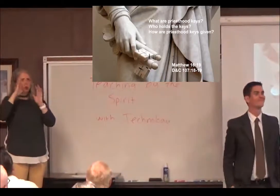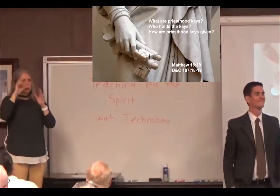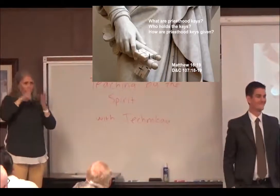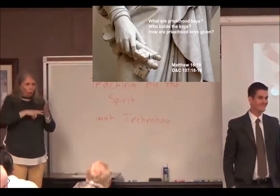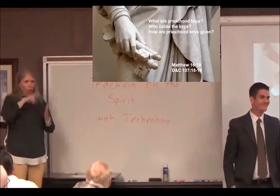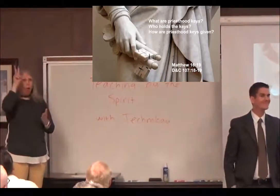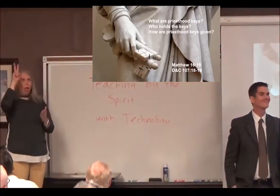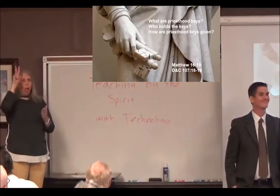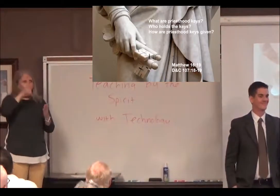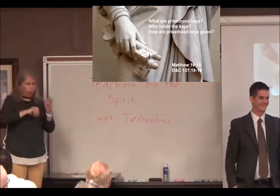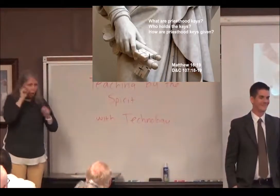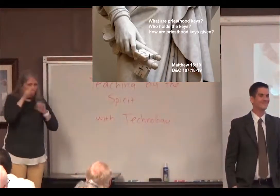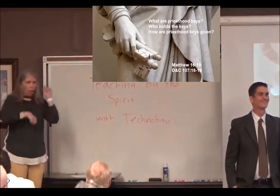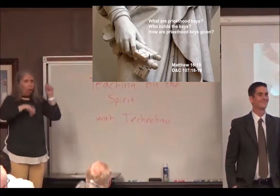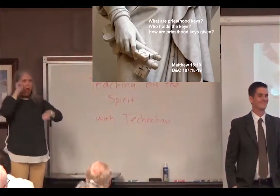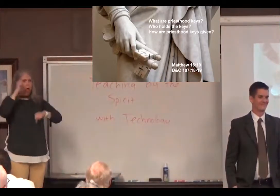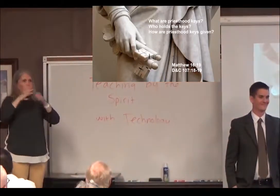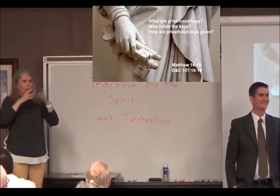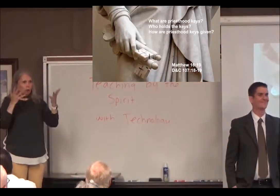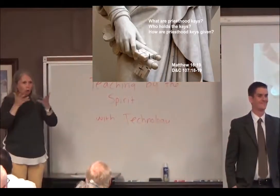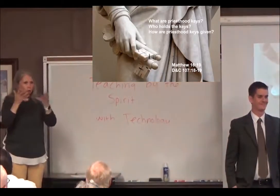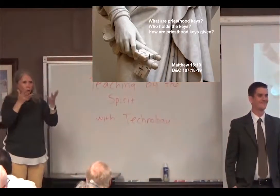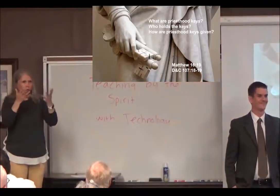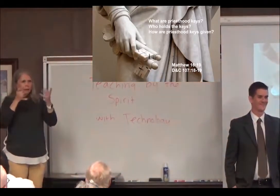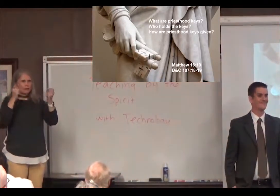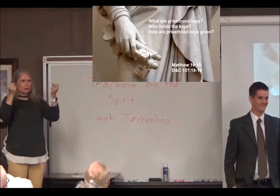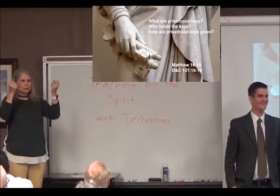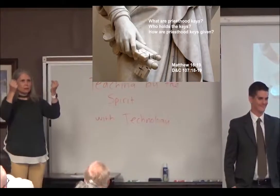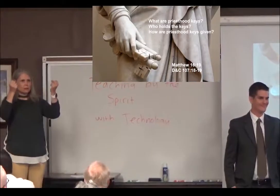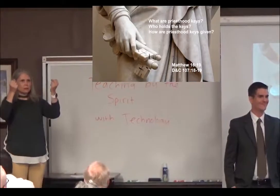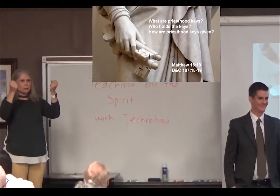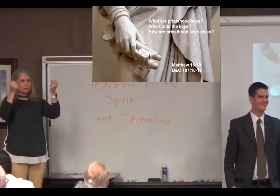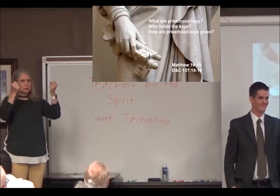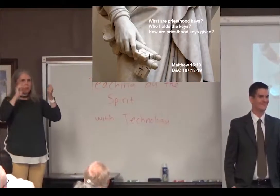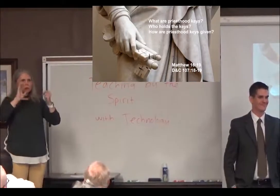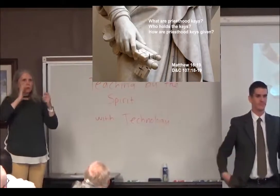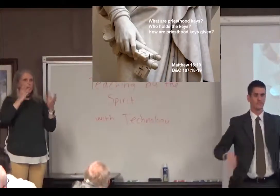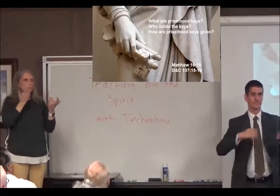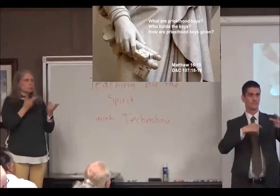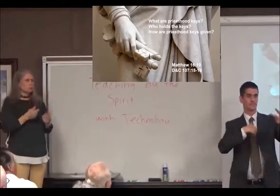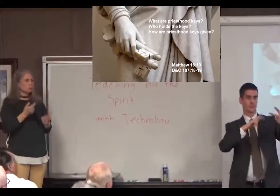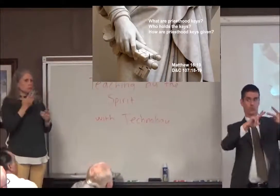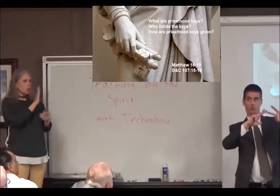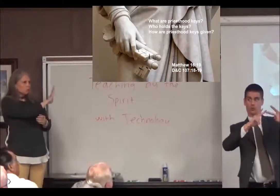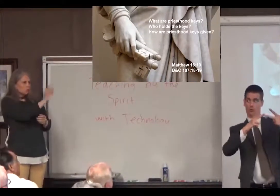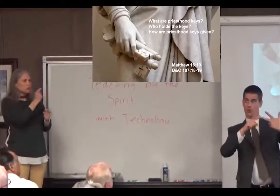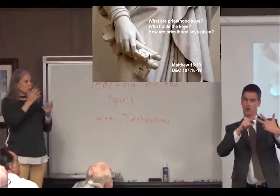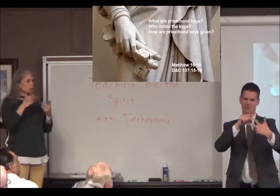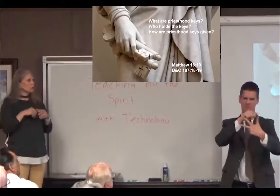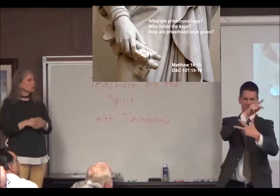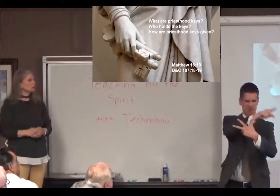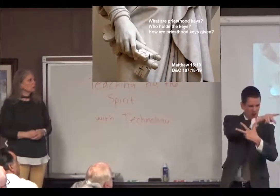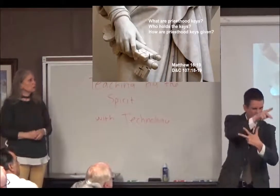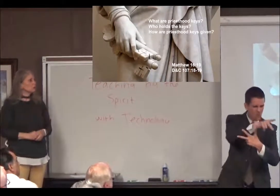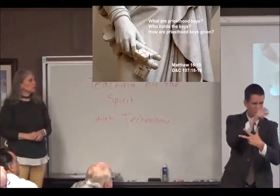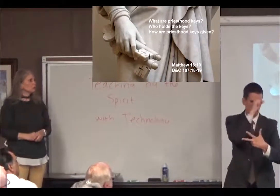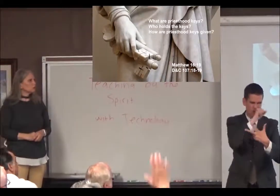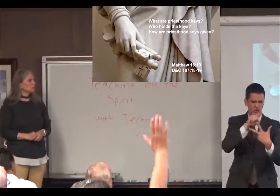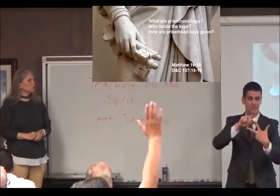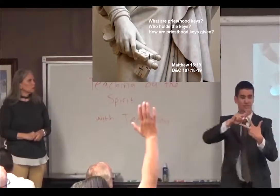So the scriptures, when they look down, they look up if they're looking into their scriptures. And so I prefer to have them looking up and sign. So that was a good